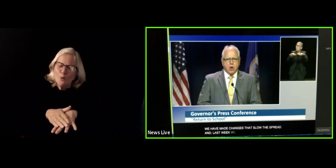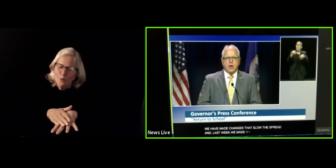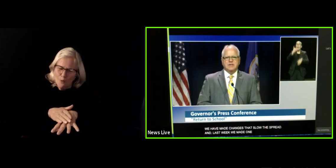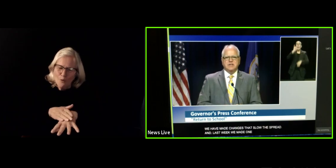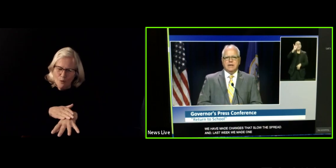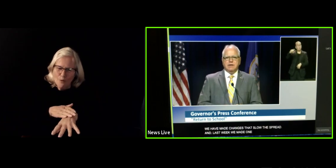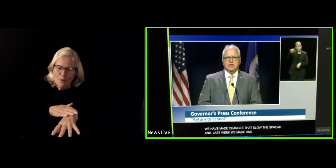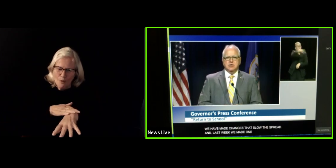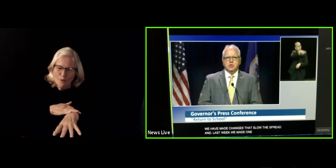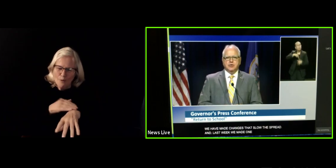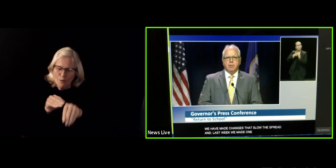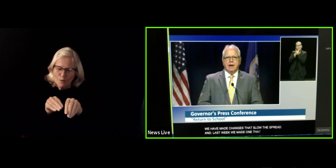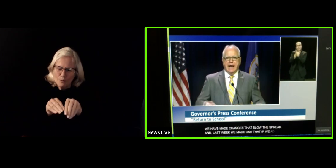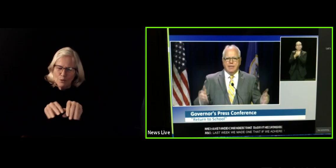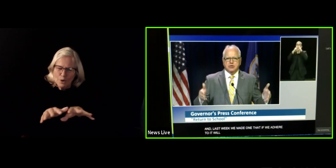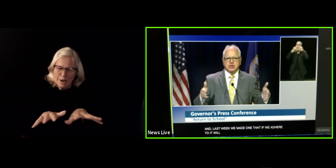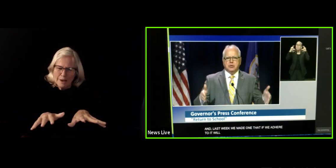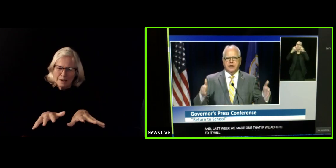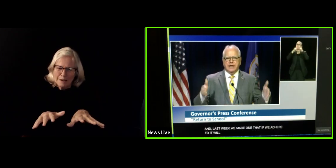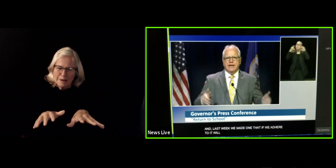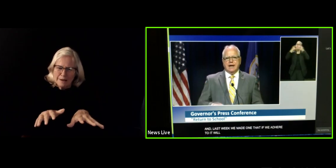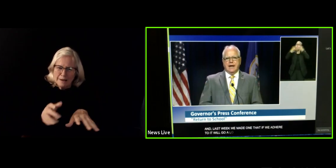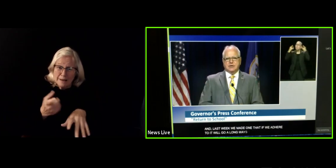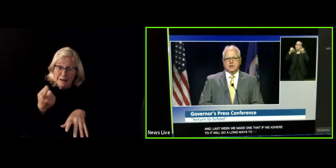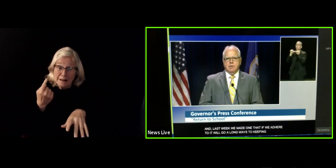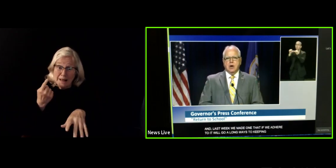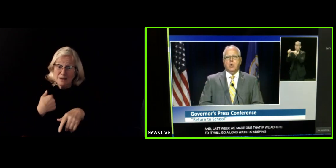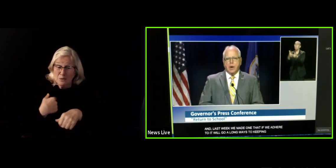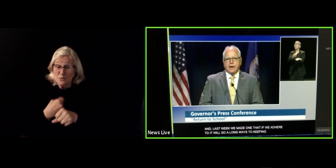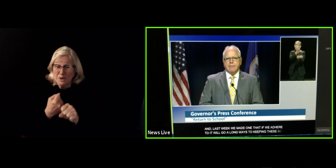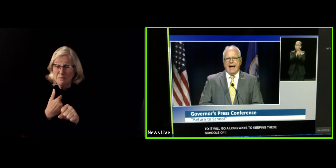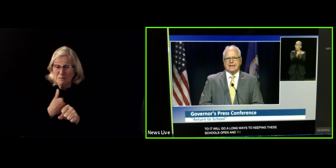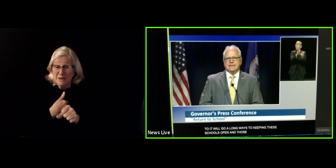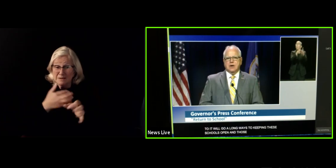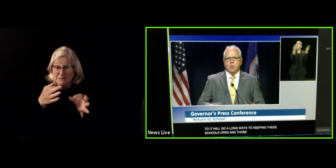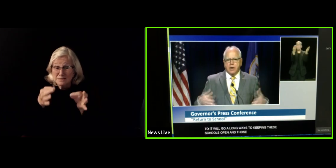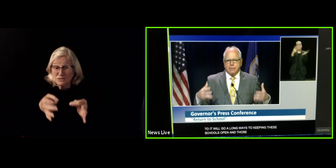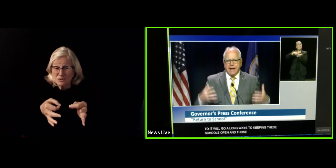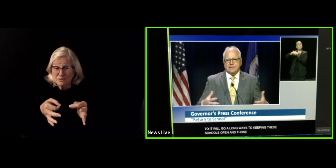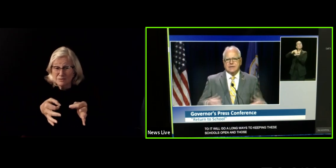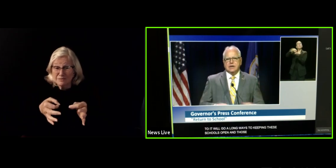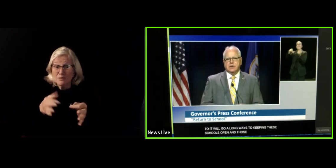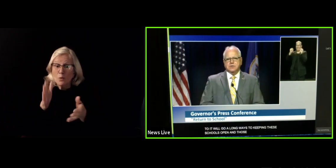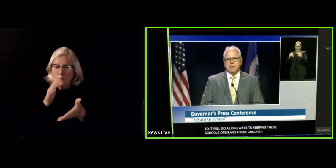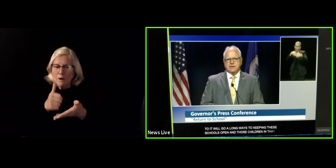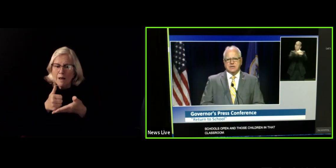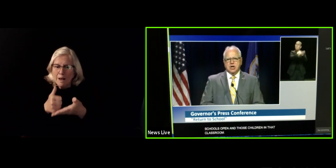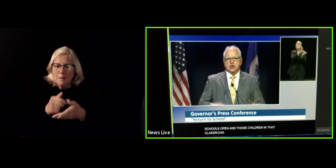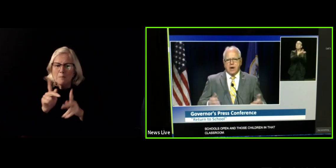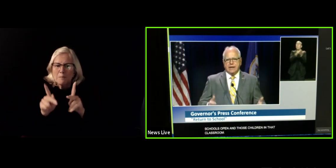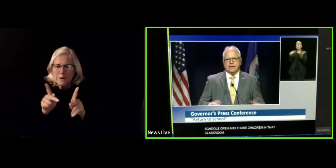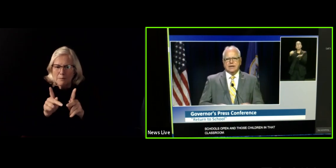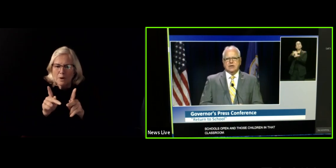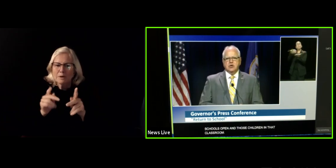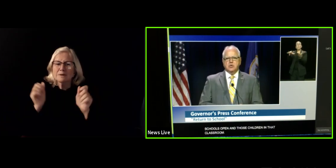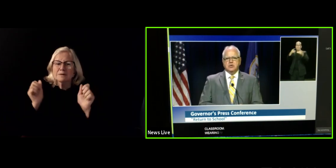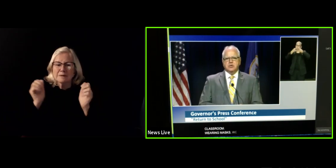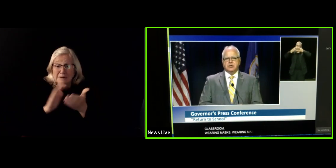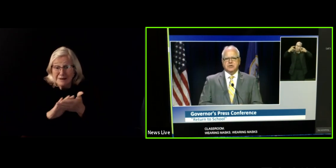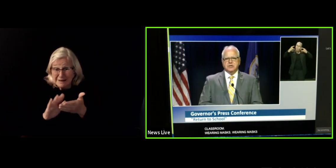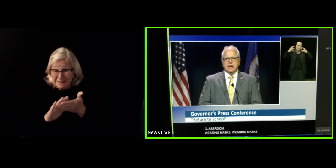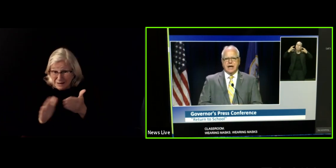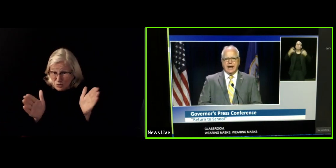long ways to keeping these schools open and those children in that classroom. Wearing masks in enclosed spaces, trying to continue with